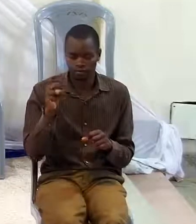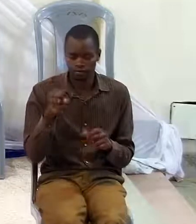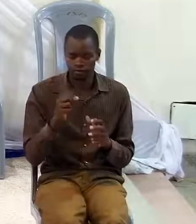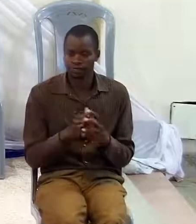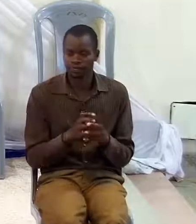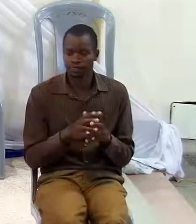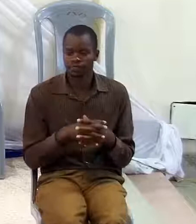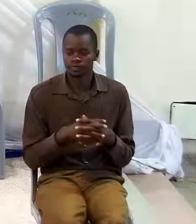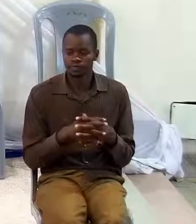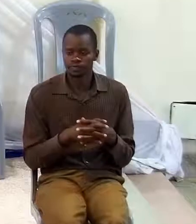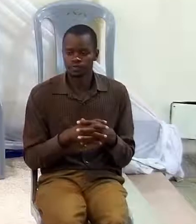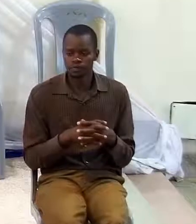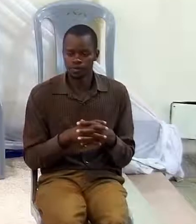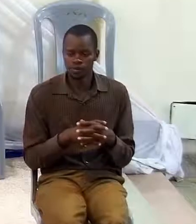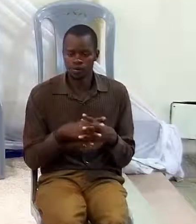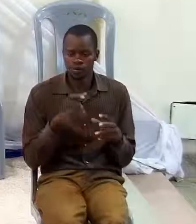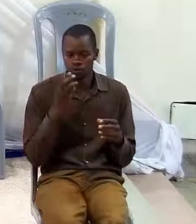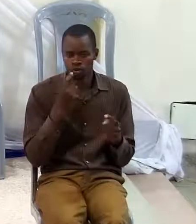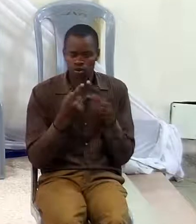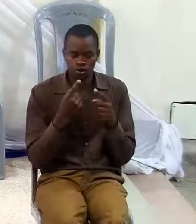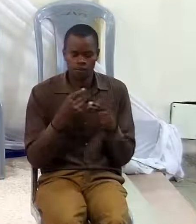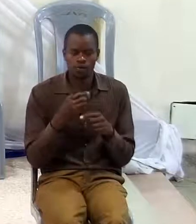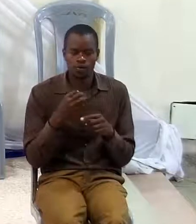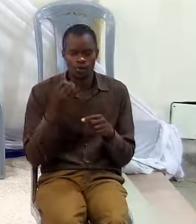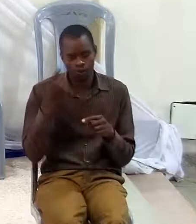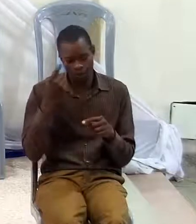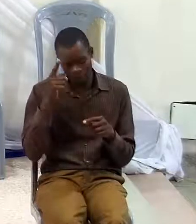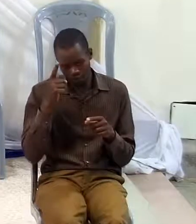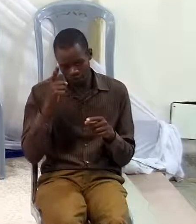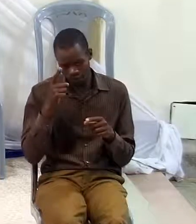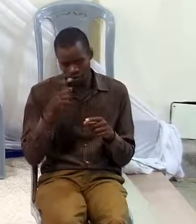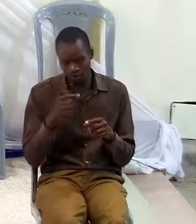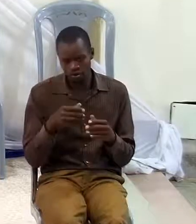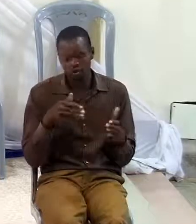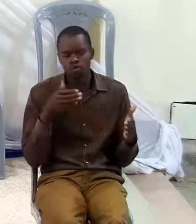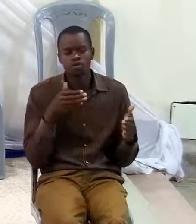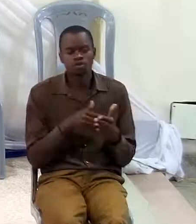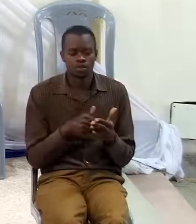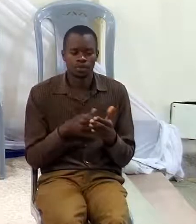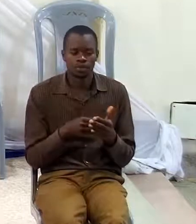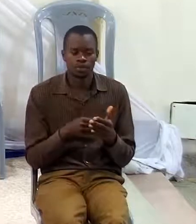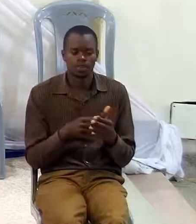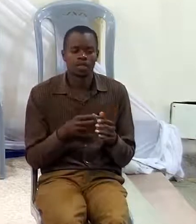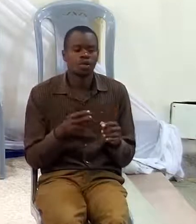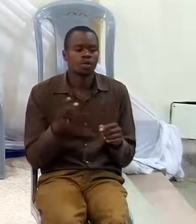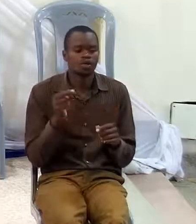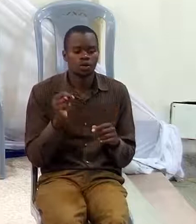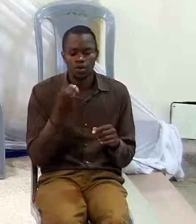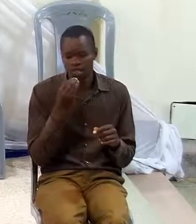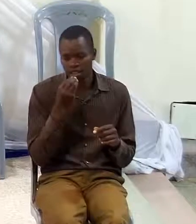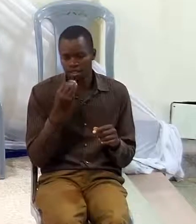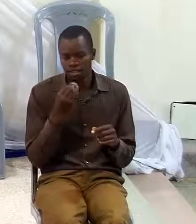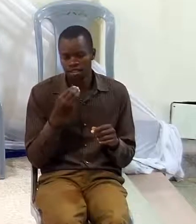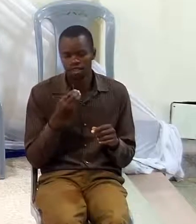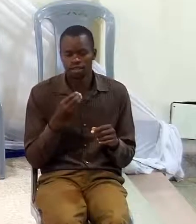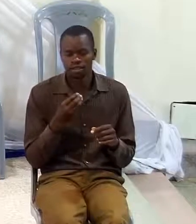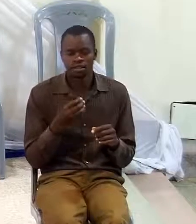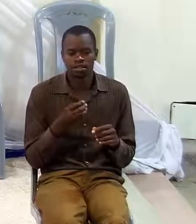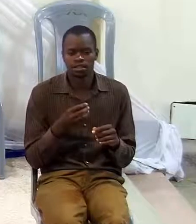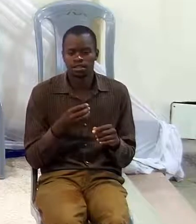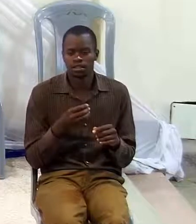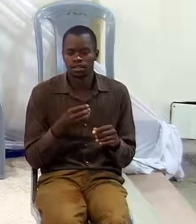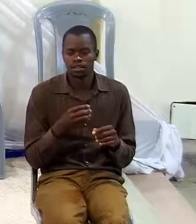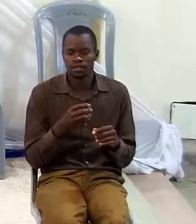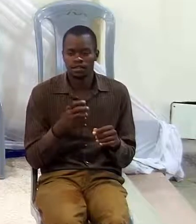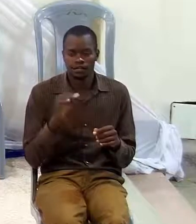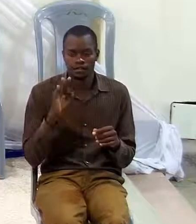putting on hold or not consuming the carbohydrates, you want to compensate it from consuming the